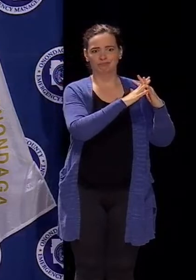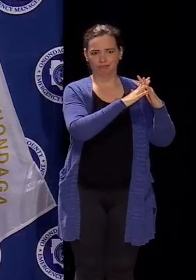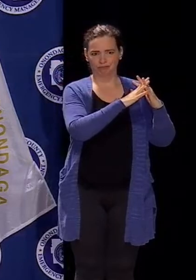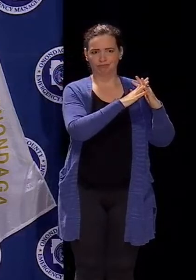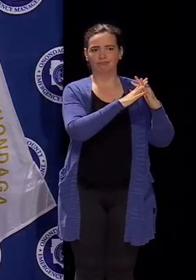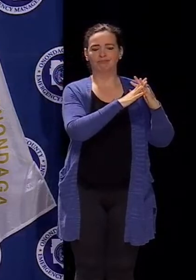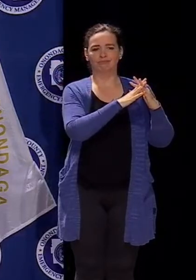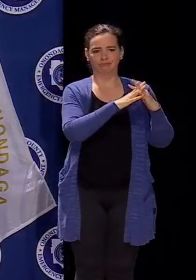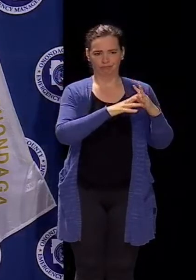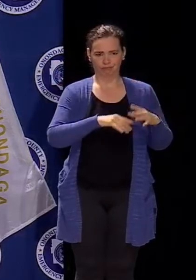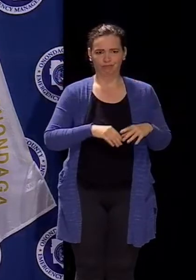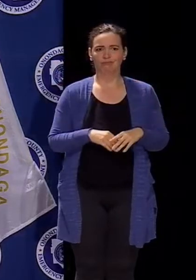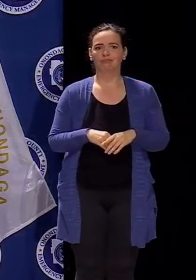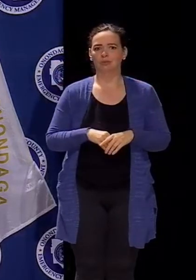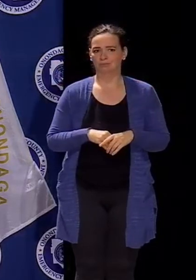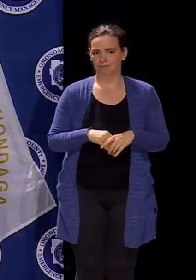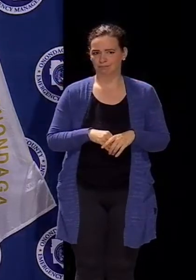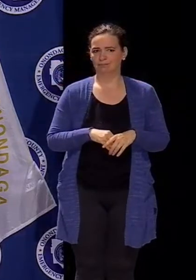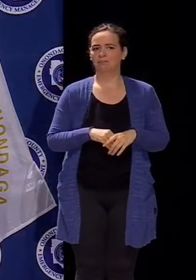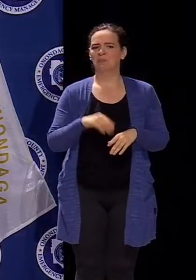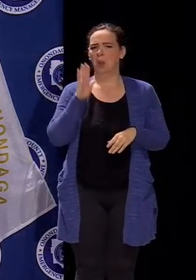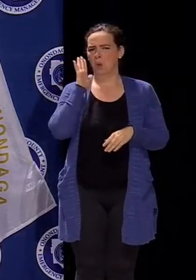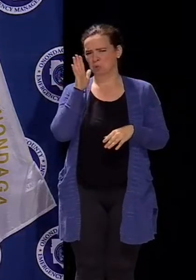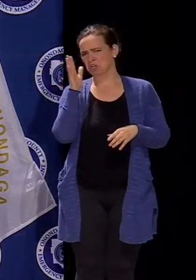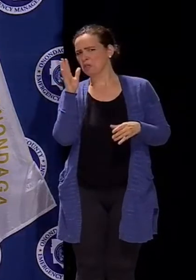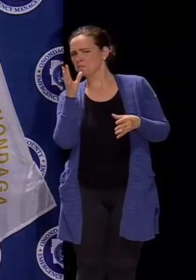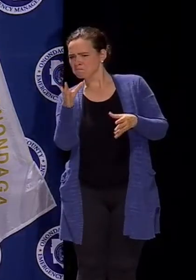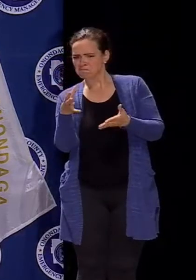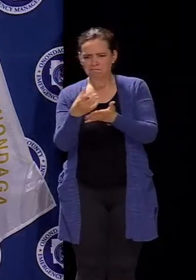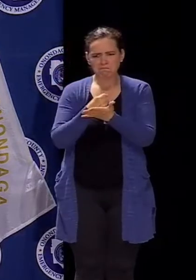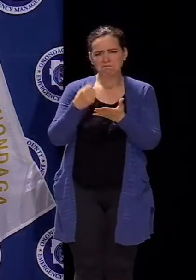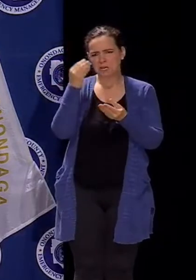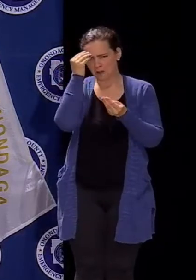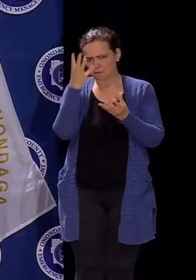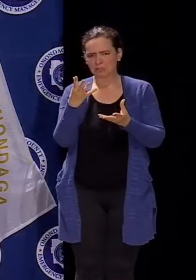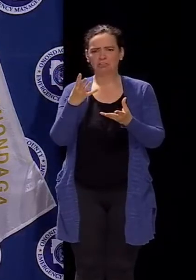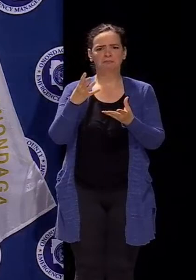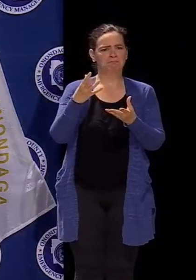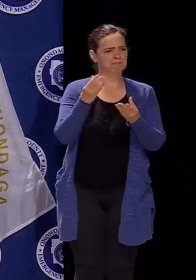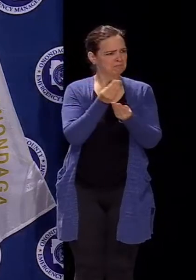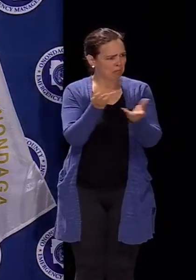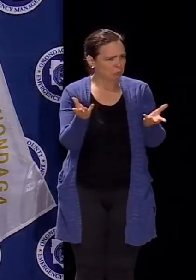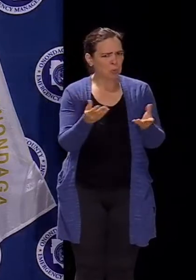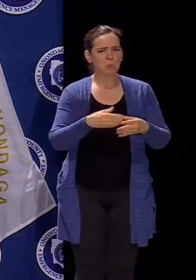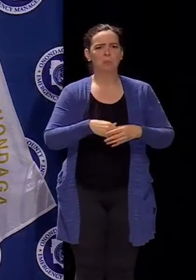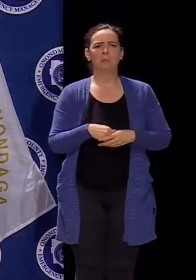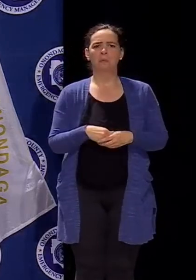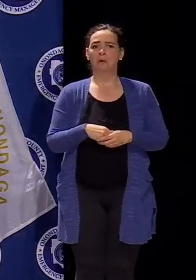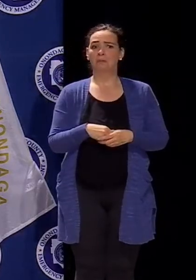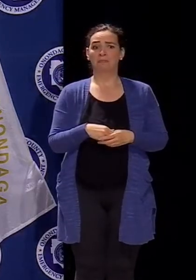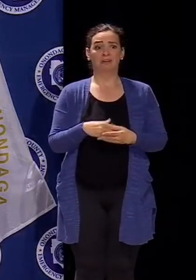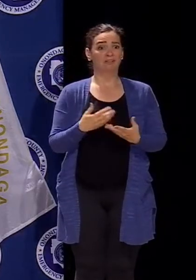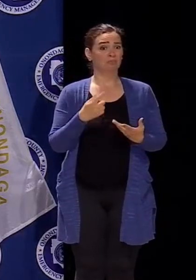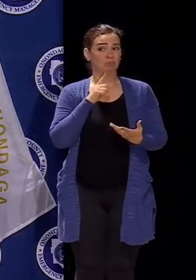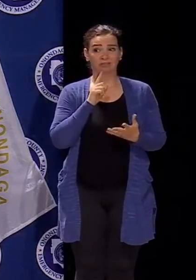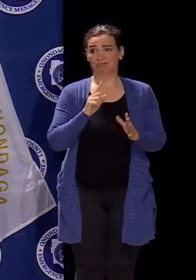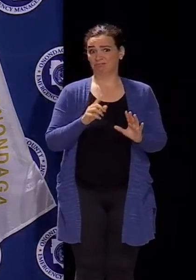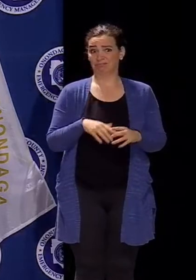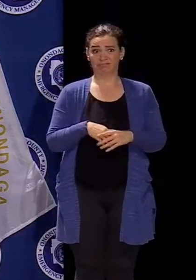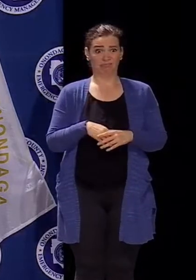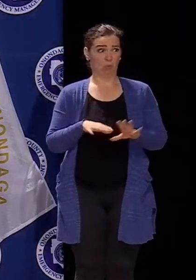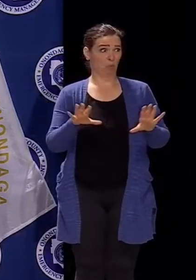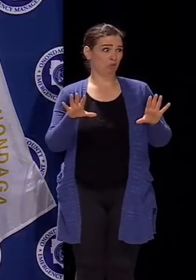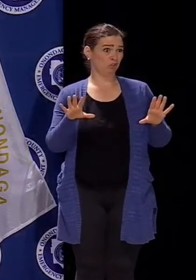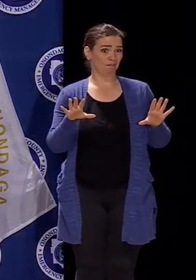get those numbers specifically for tomorrow. But yeah, there's folks, new businesses attesting. There's some that probably should have attested that have been open